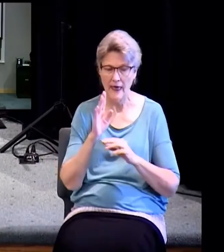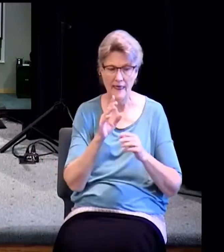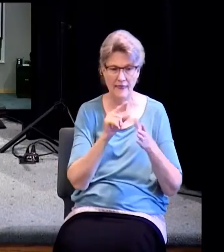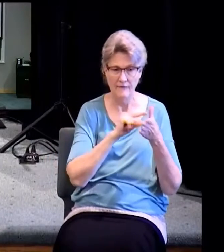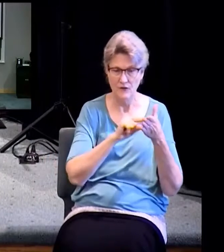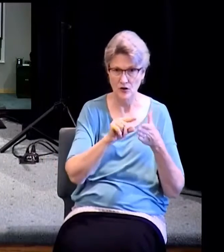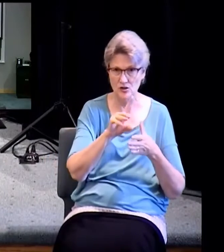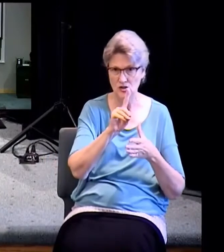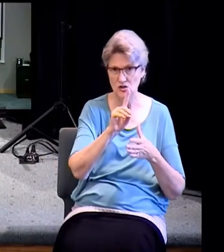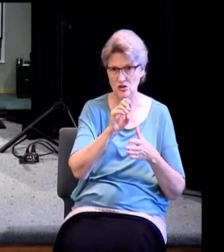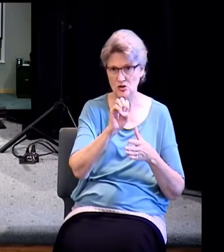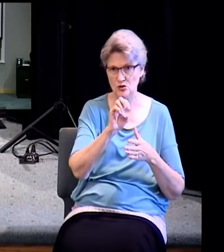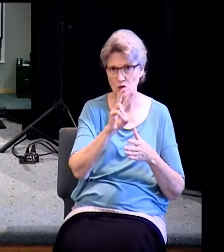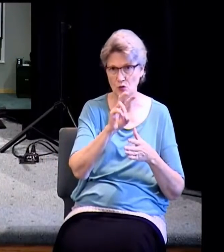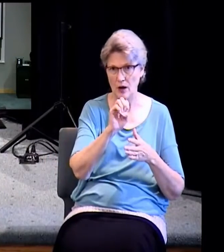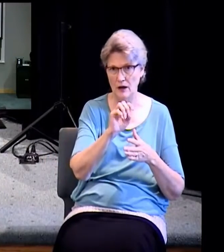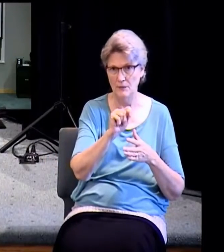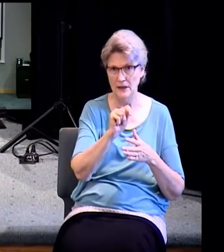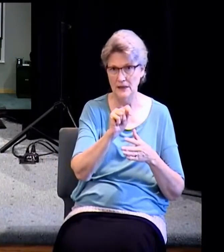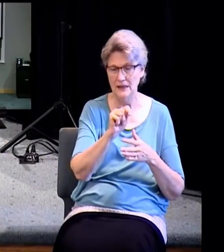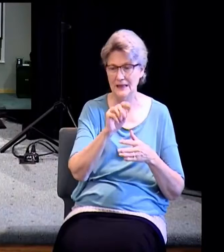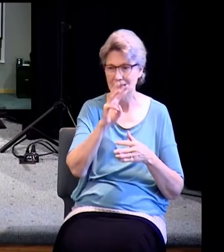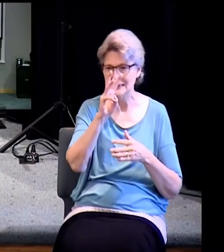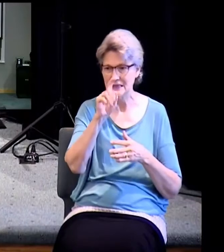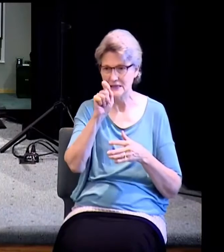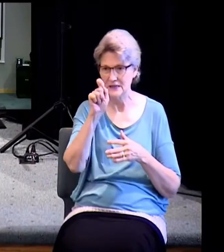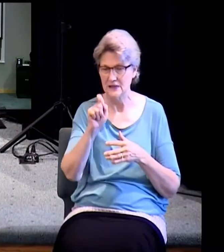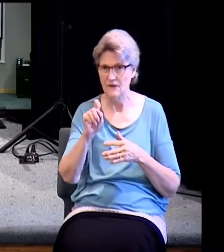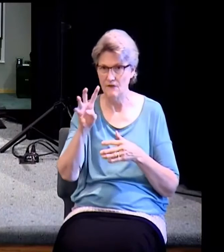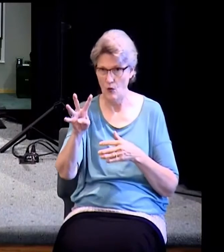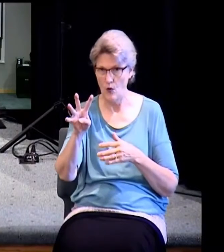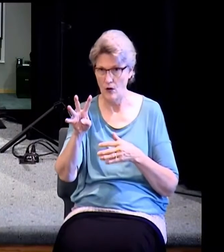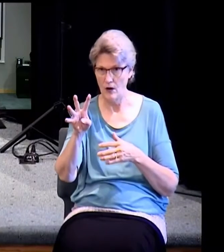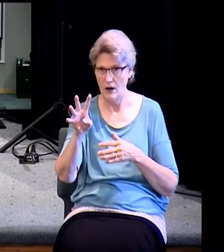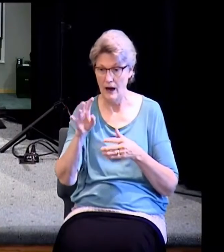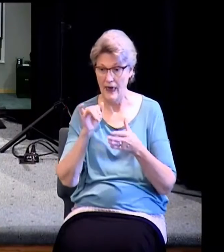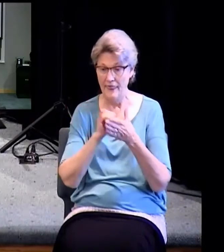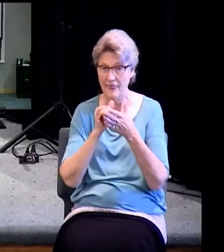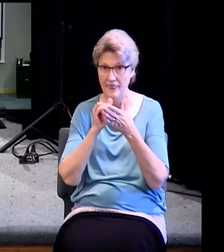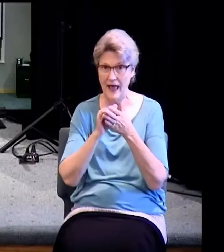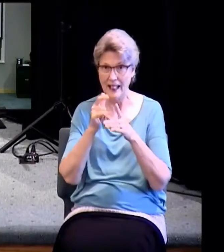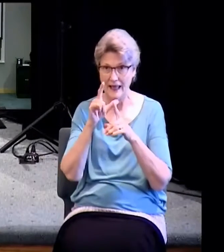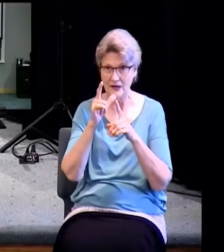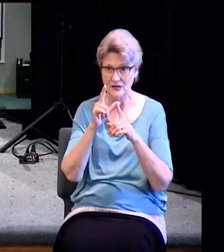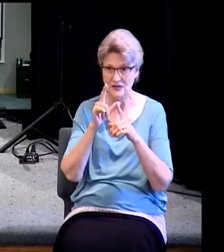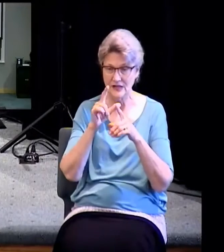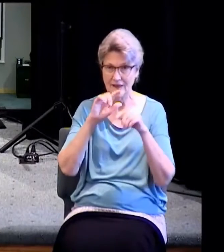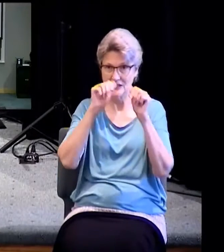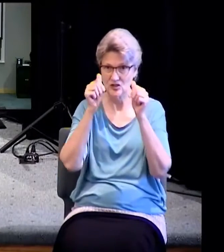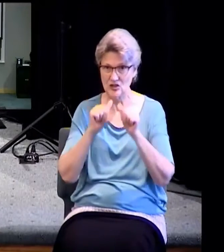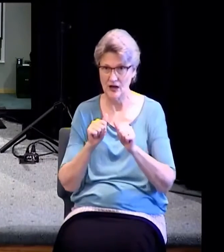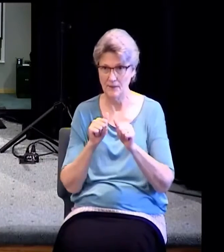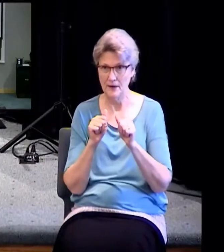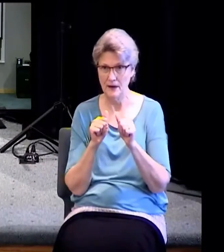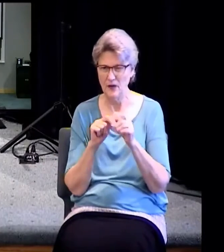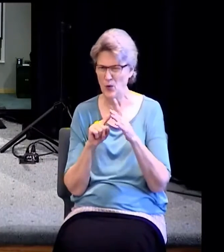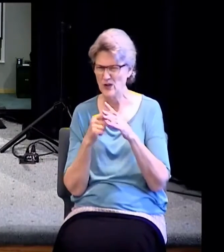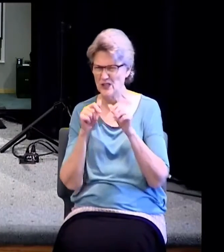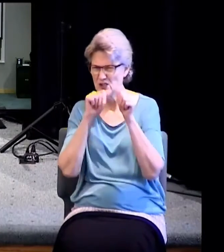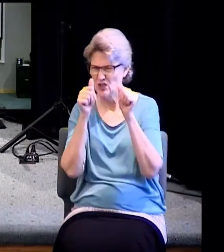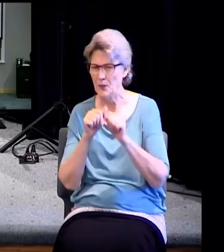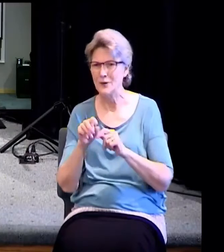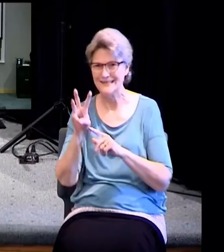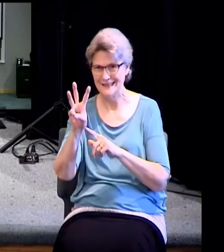6:4. That Sheen is produced on the front of it. It is in the shape of the original shape was a